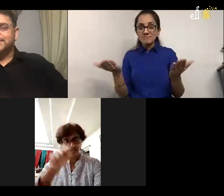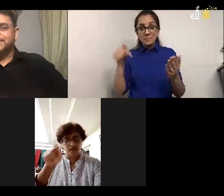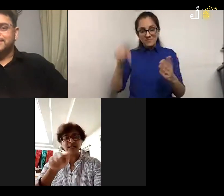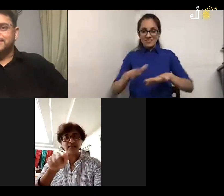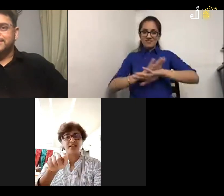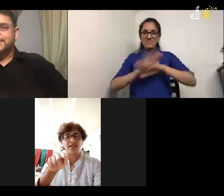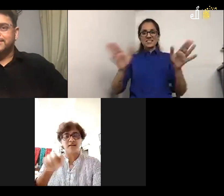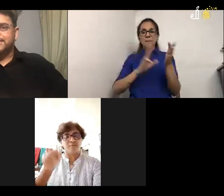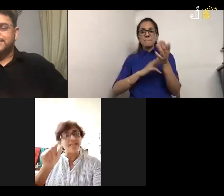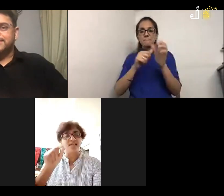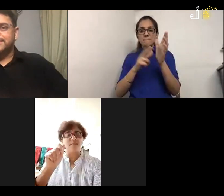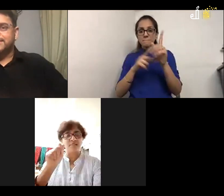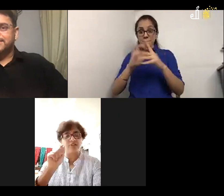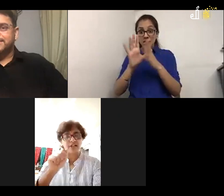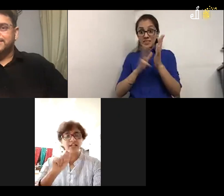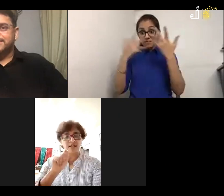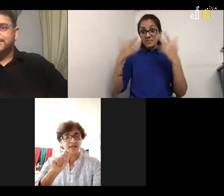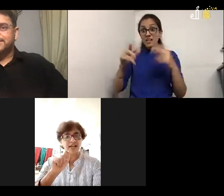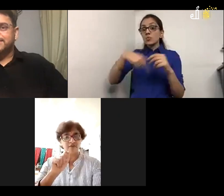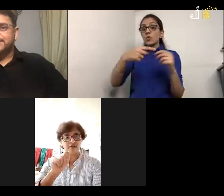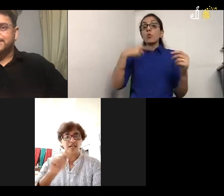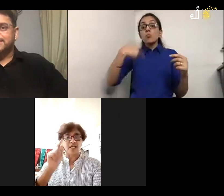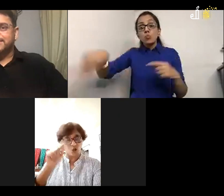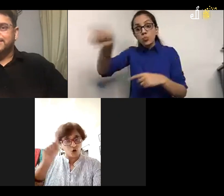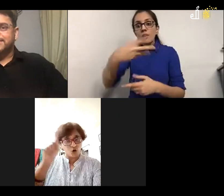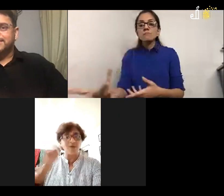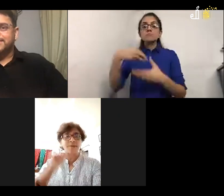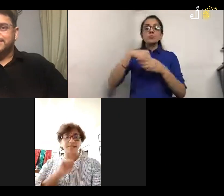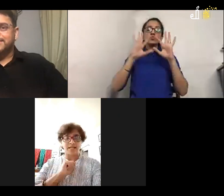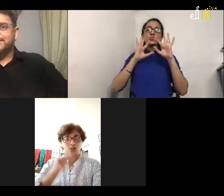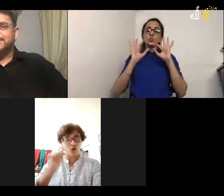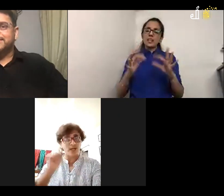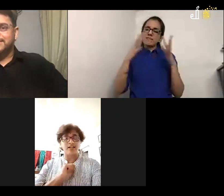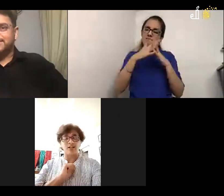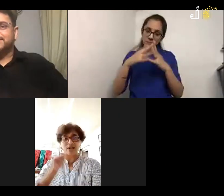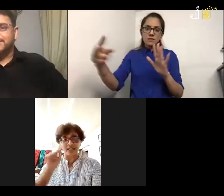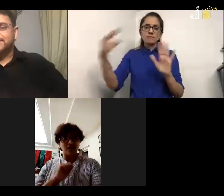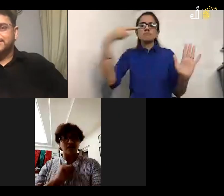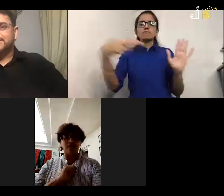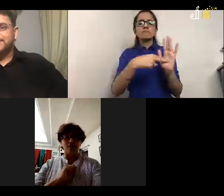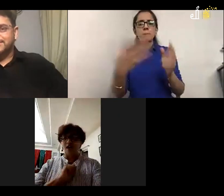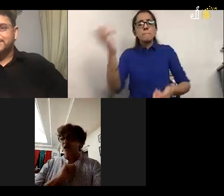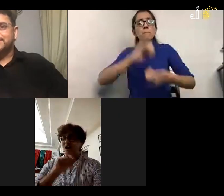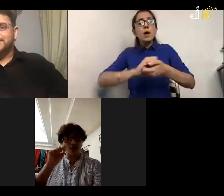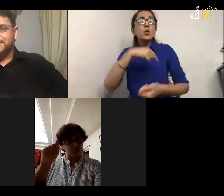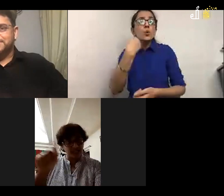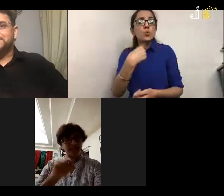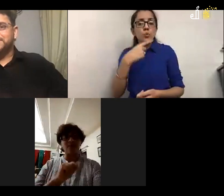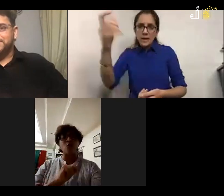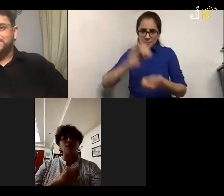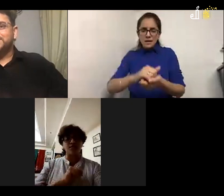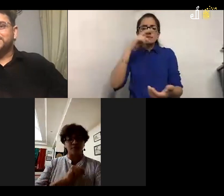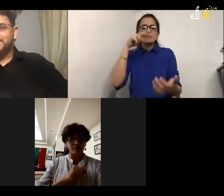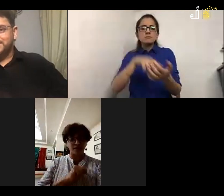this Manthan makes Here a Million really come alive. Go to the website, look at it, look at the partner, take